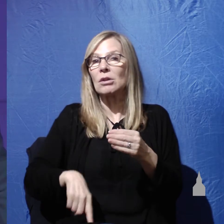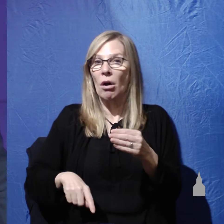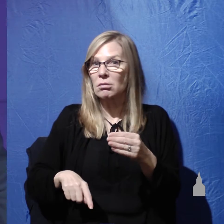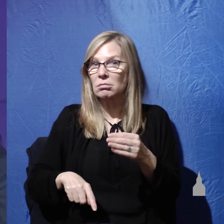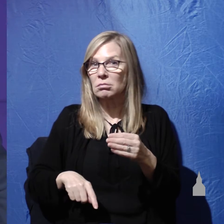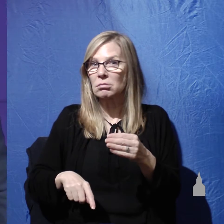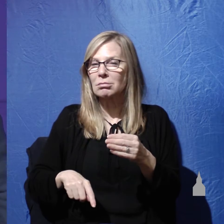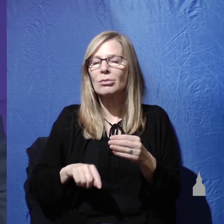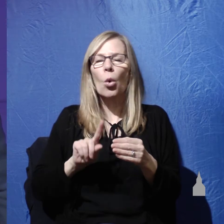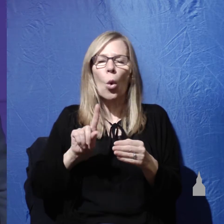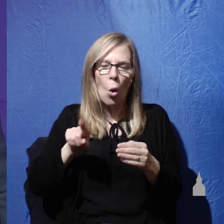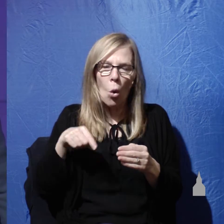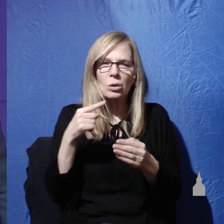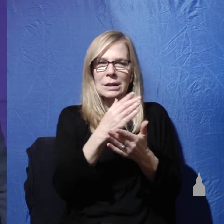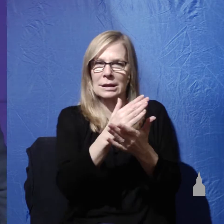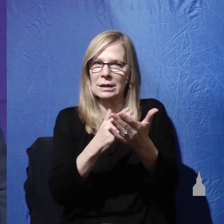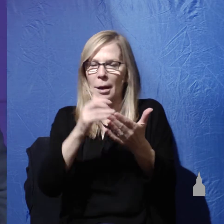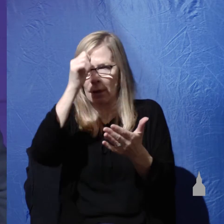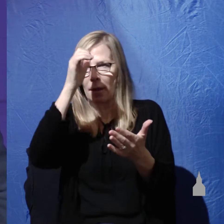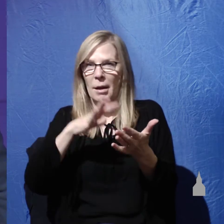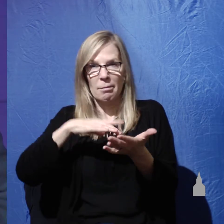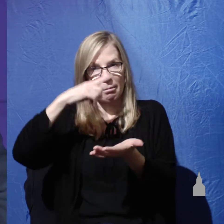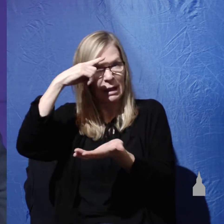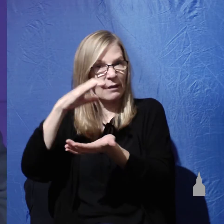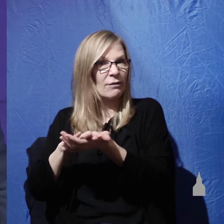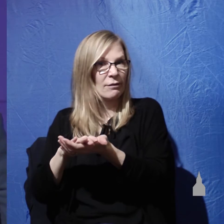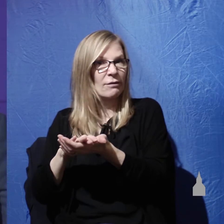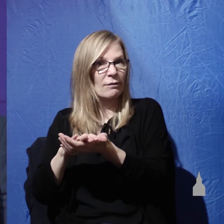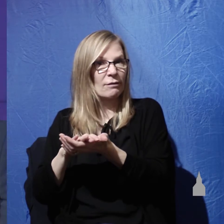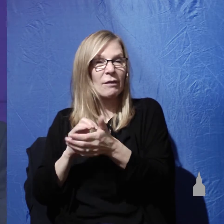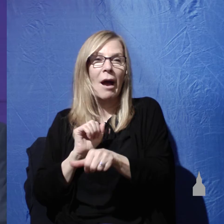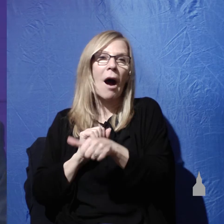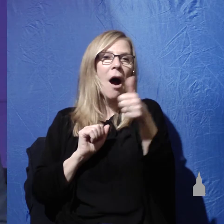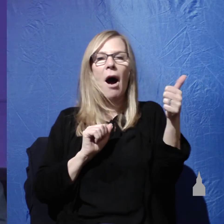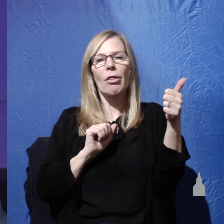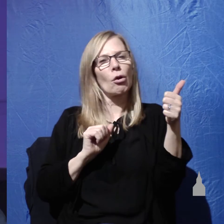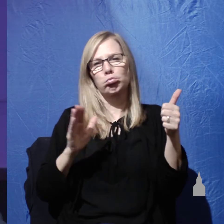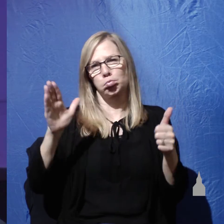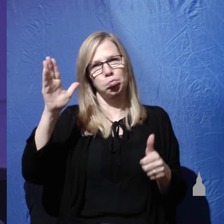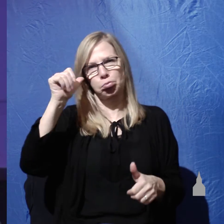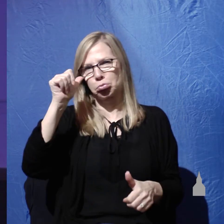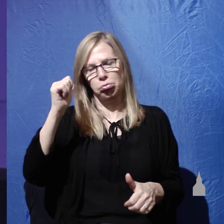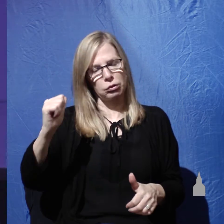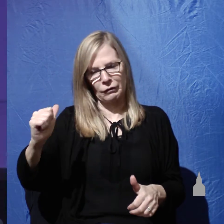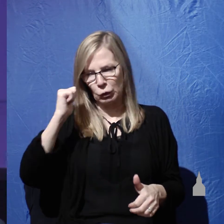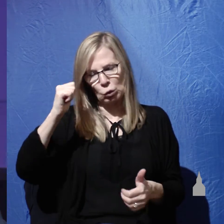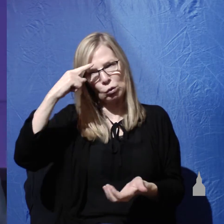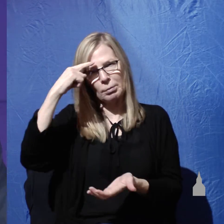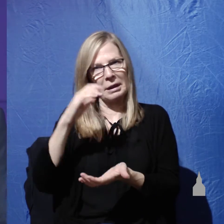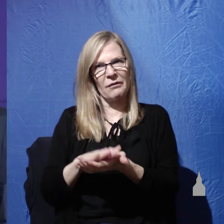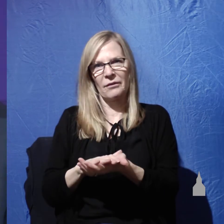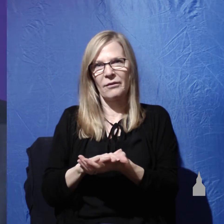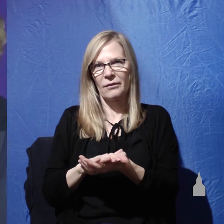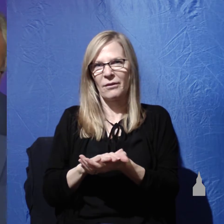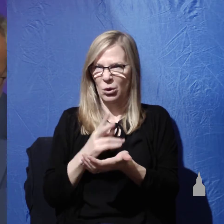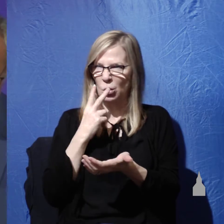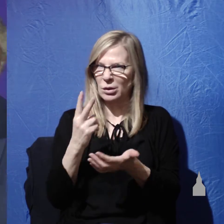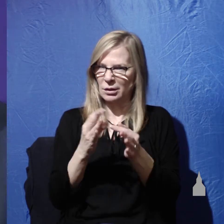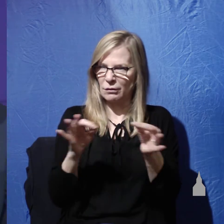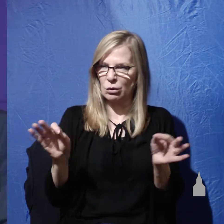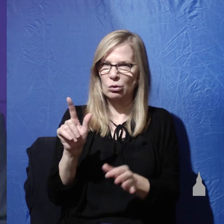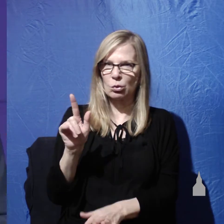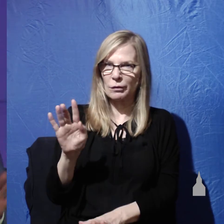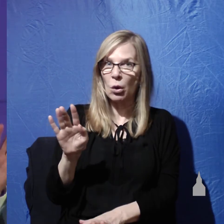men in the room believed. They believed what the apostle was saying, while others refused to believe it, as we read in verse